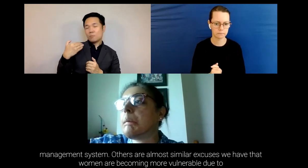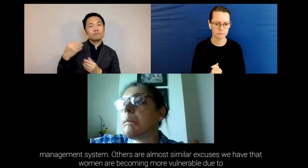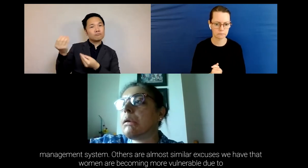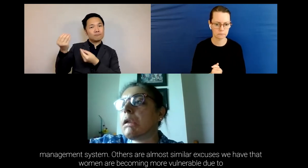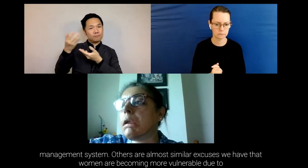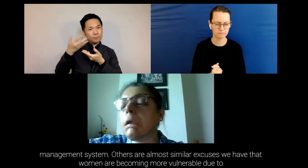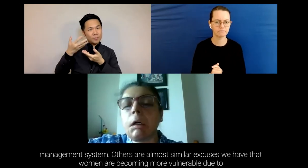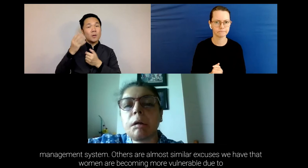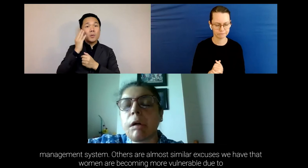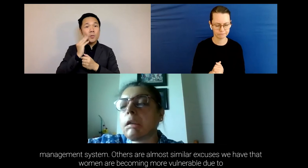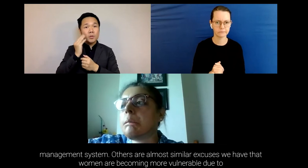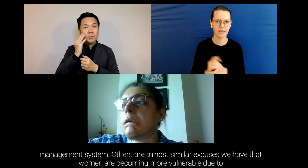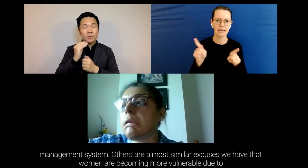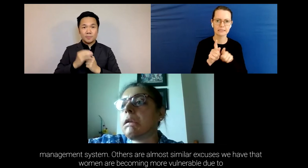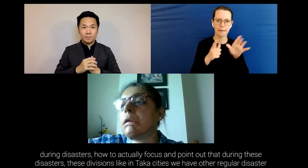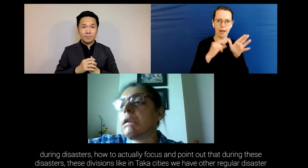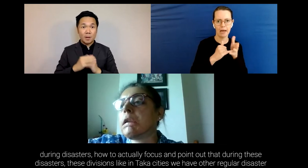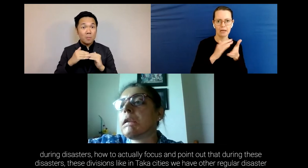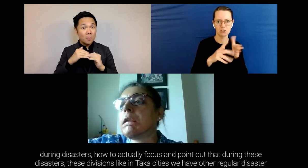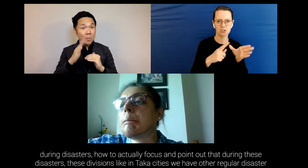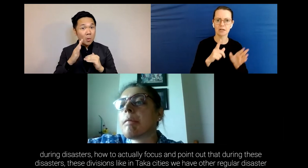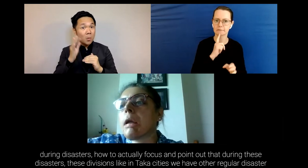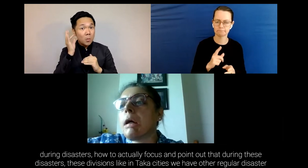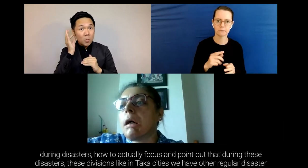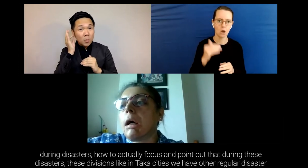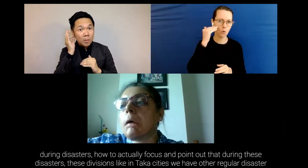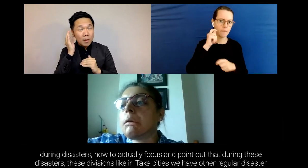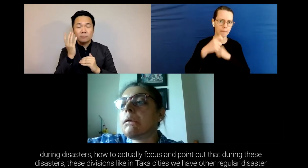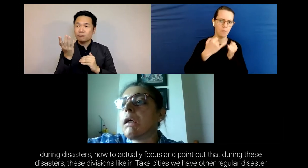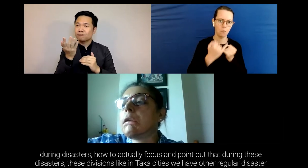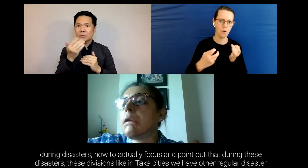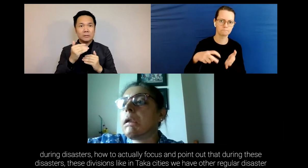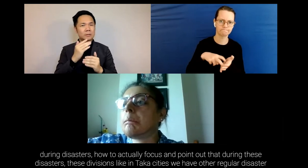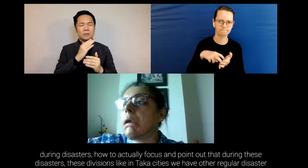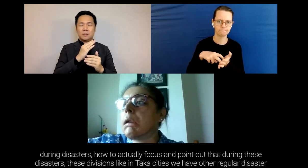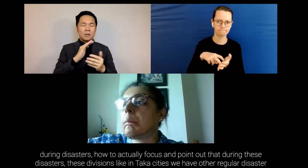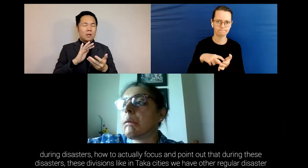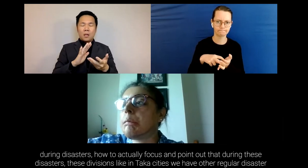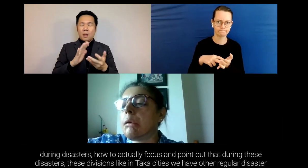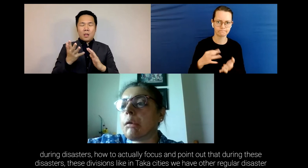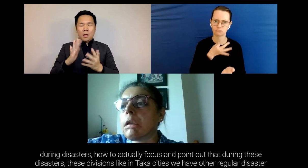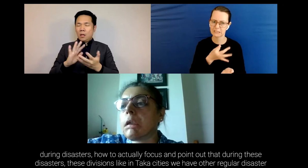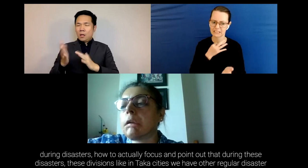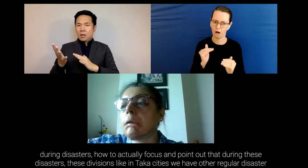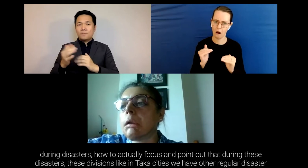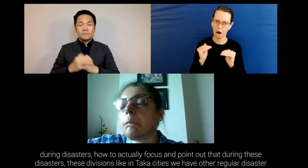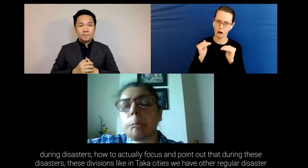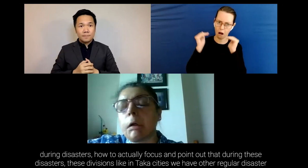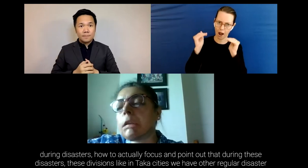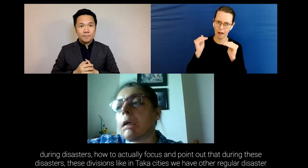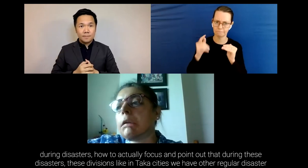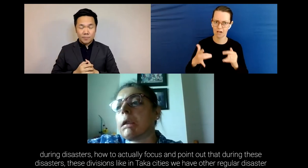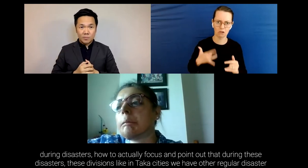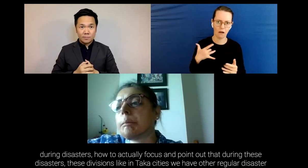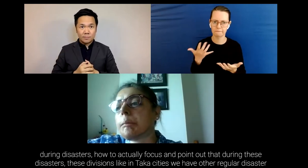are becoming more vulnerable during disasters. How to actually focus out that,